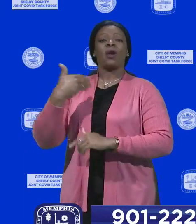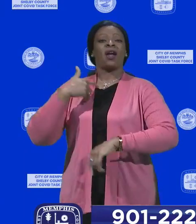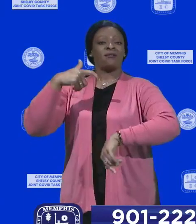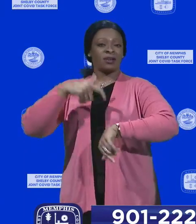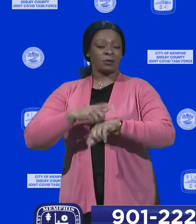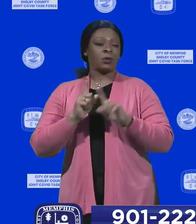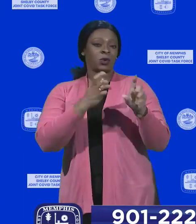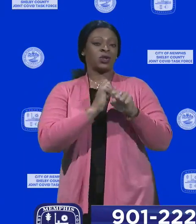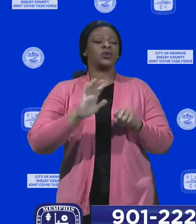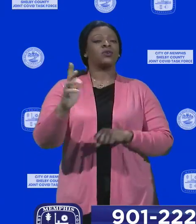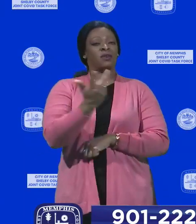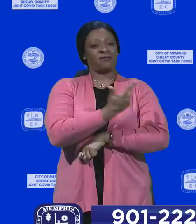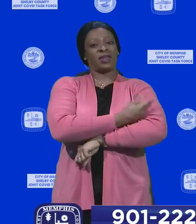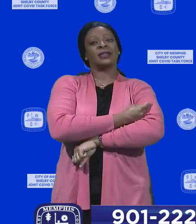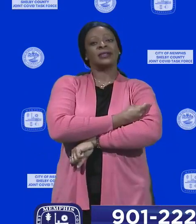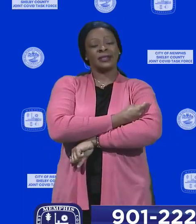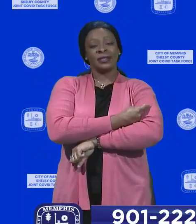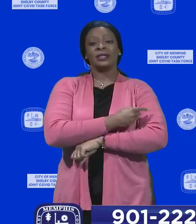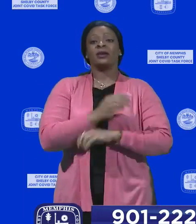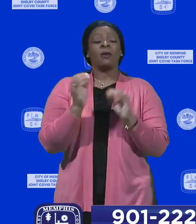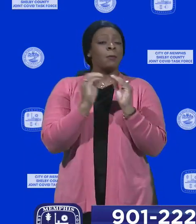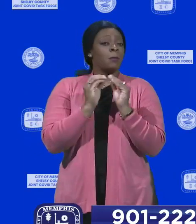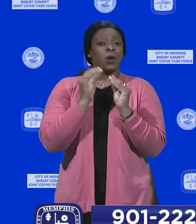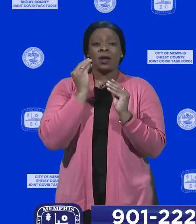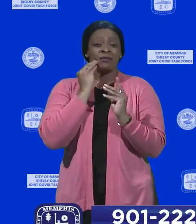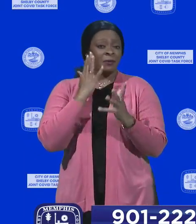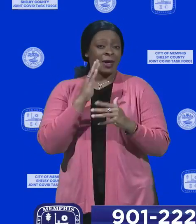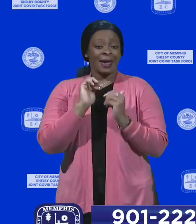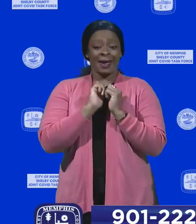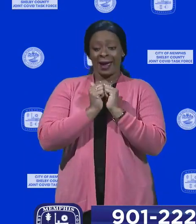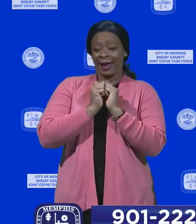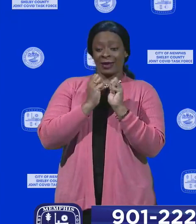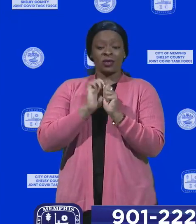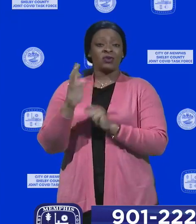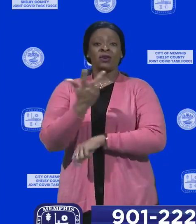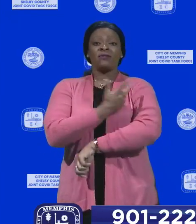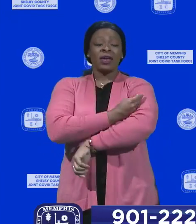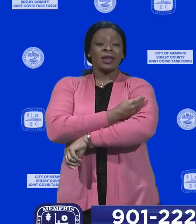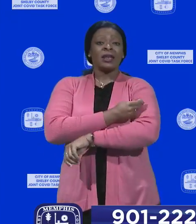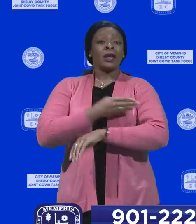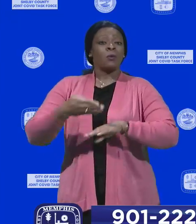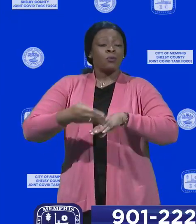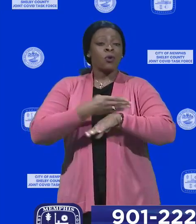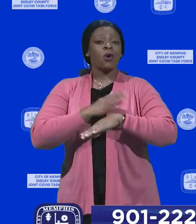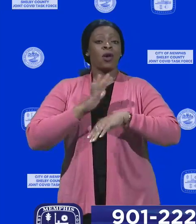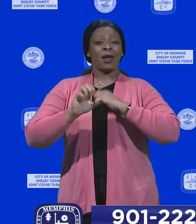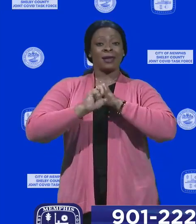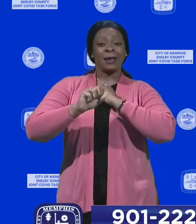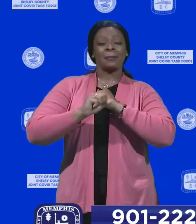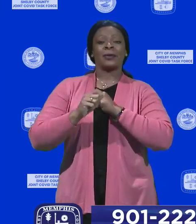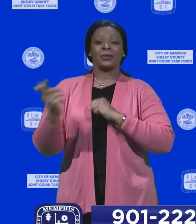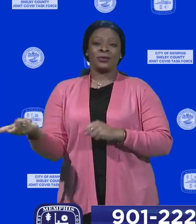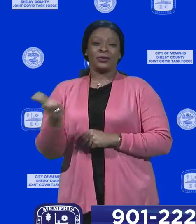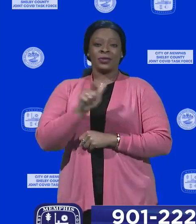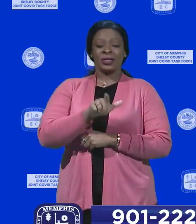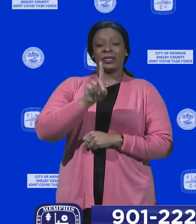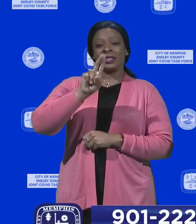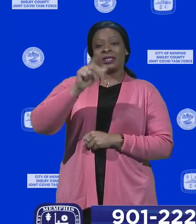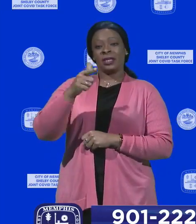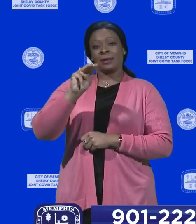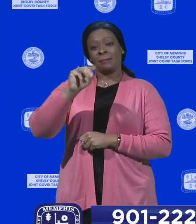and get vaccinated. And for more information about how to do that and progress on the campaign, I'm turning over to Chief Doug